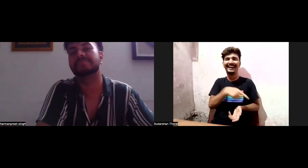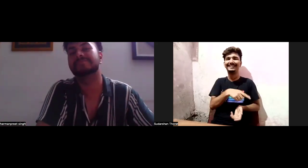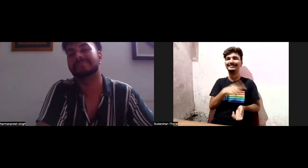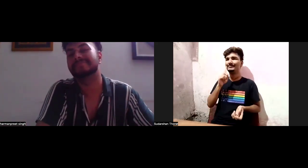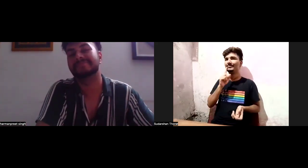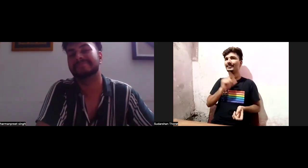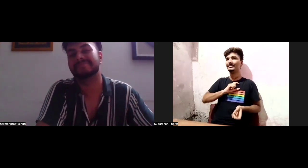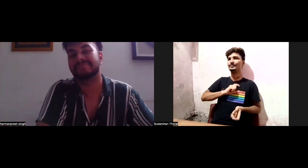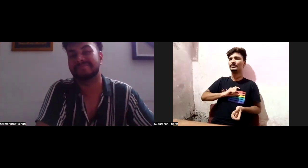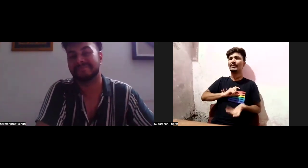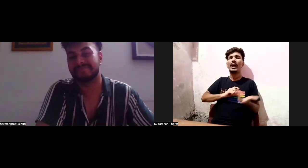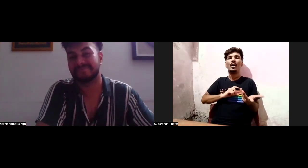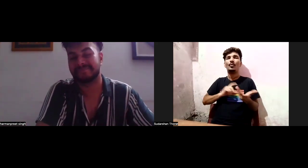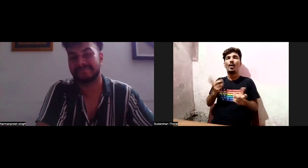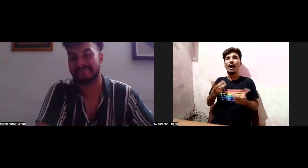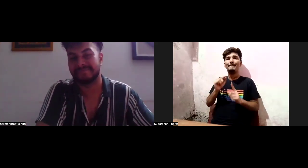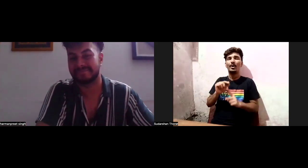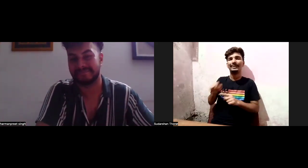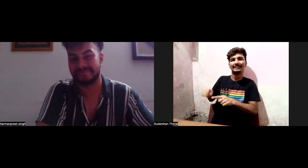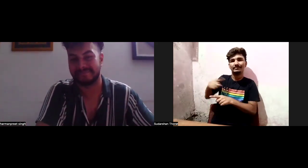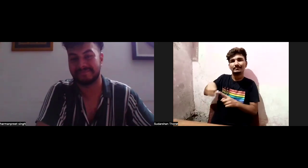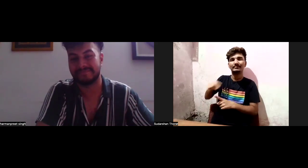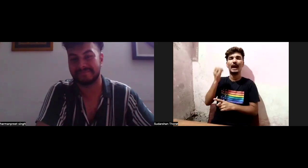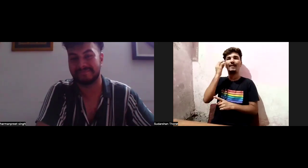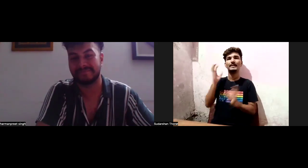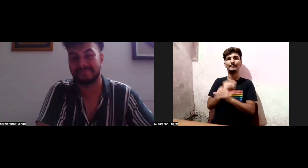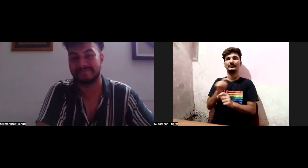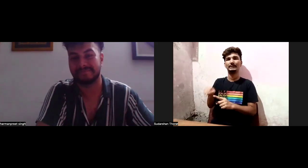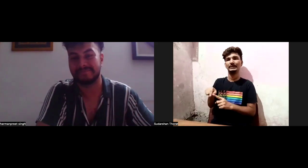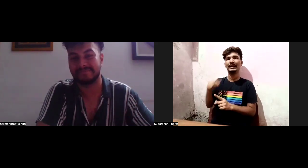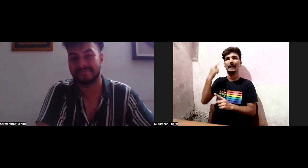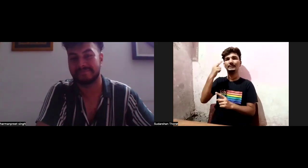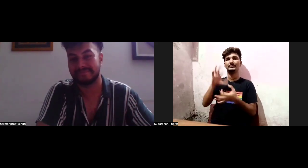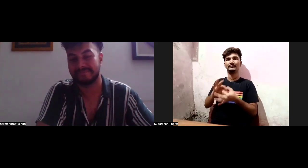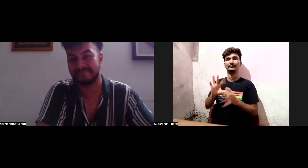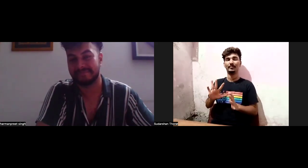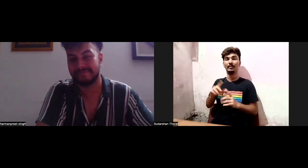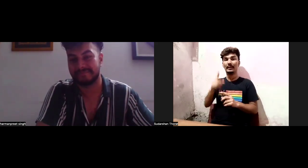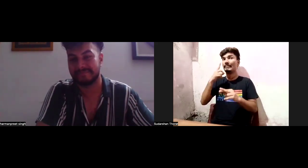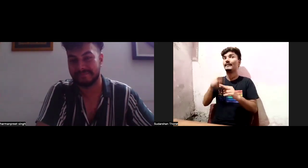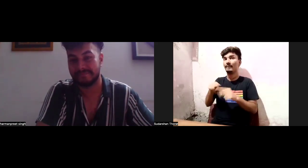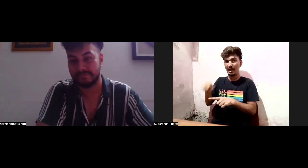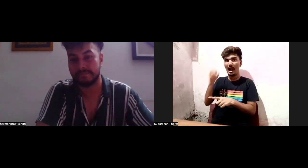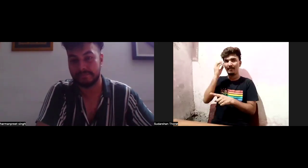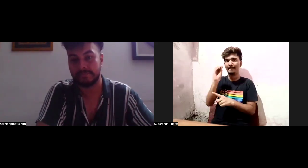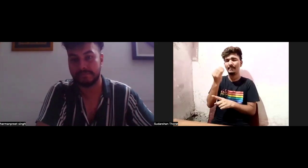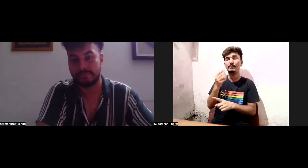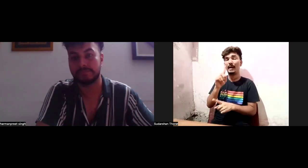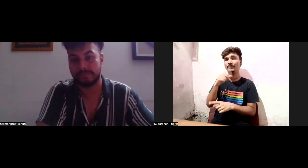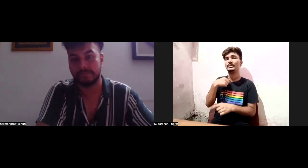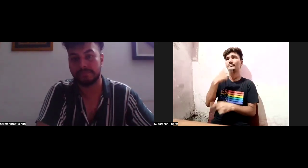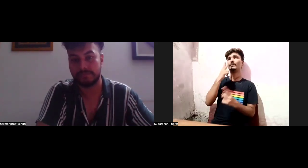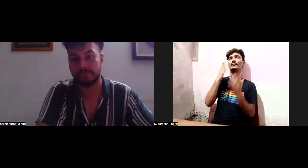But they might say a few words which might impact you or you feel